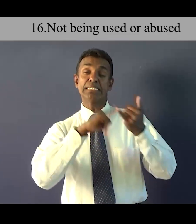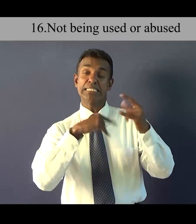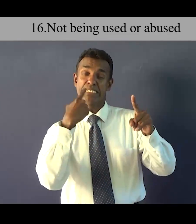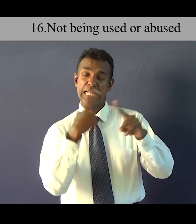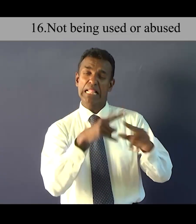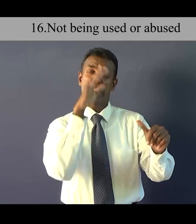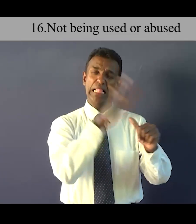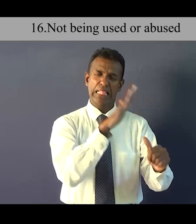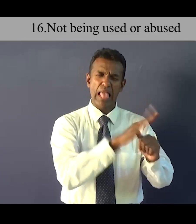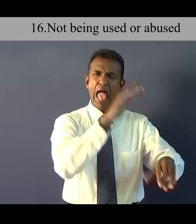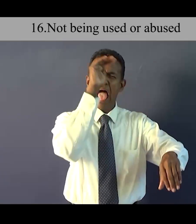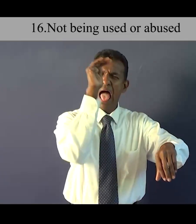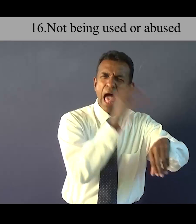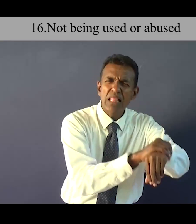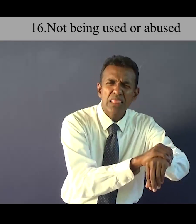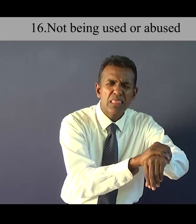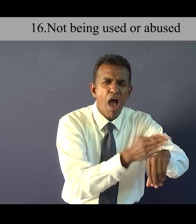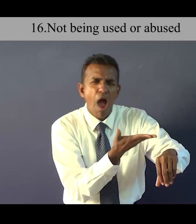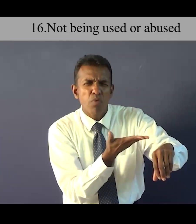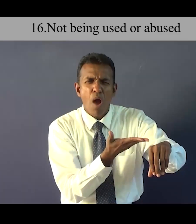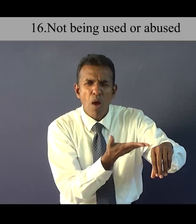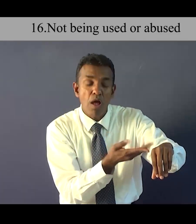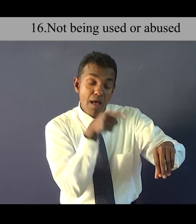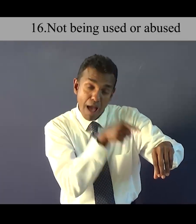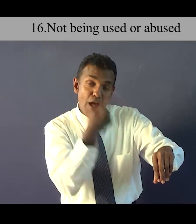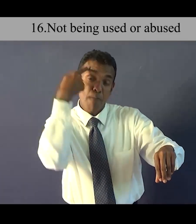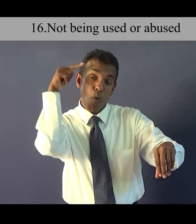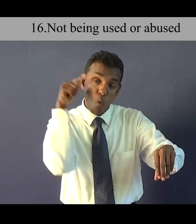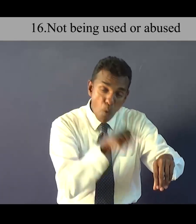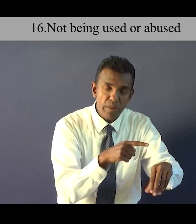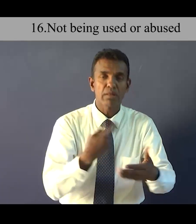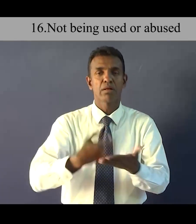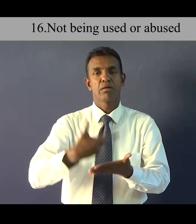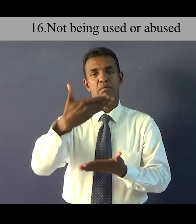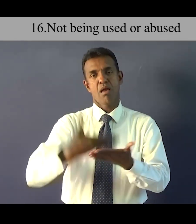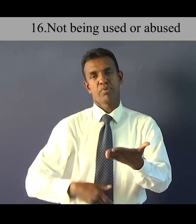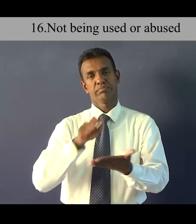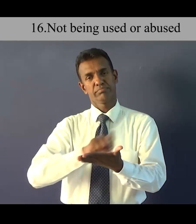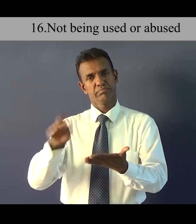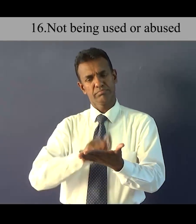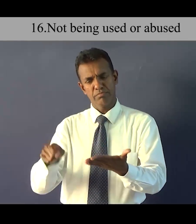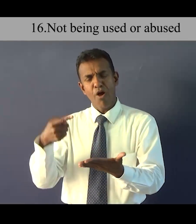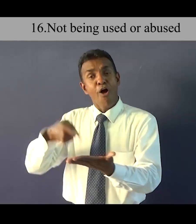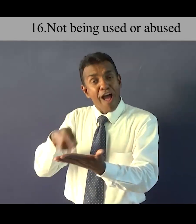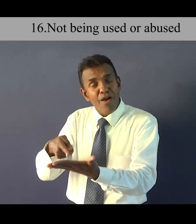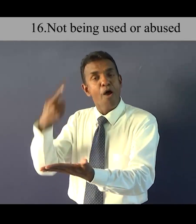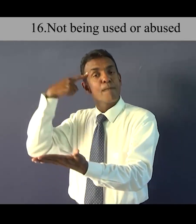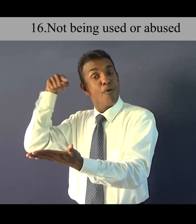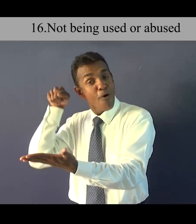is proper support, information, and training on how to see